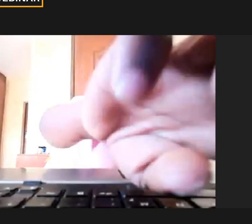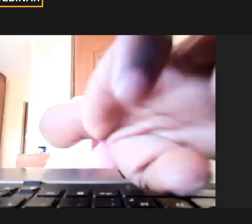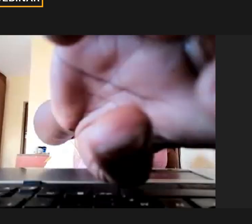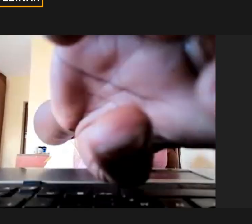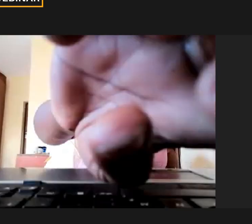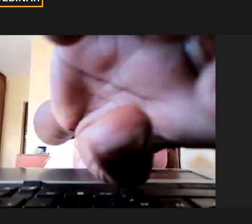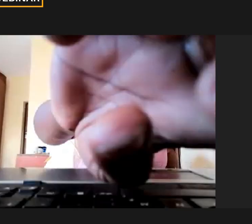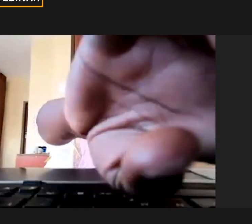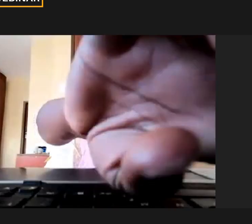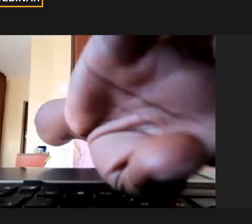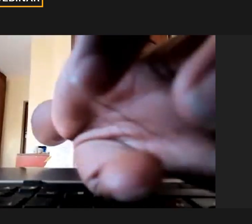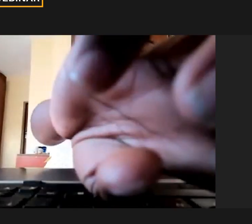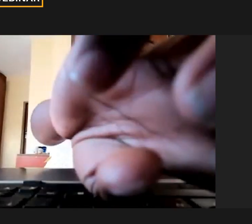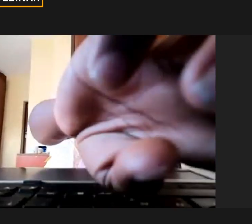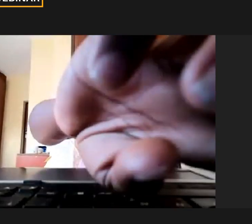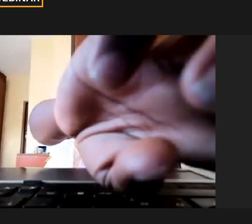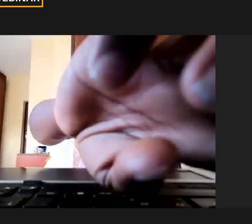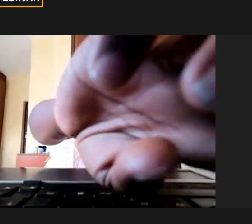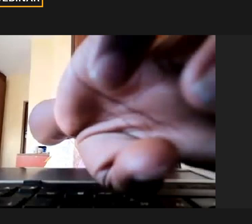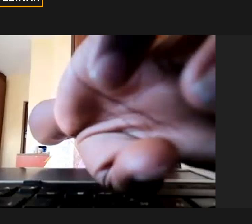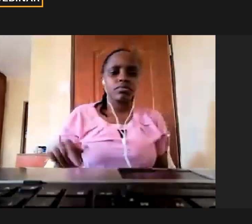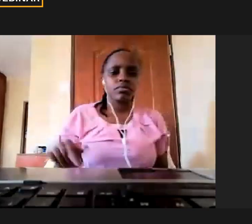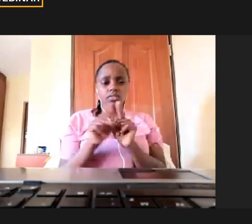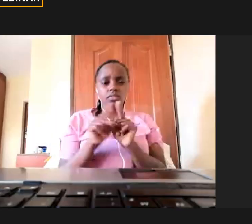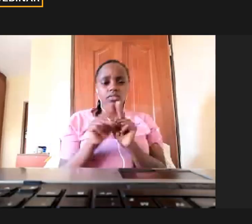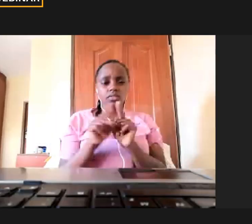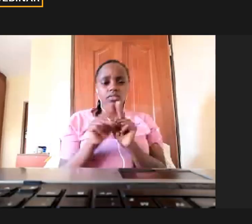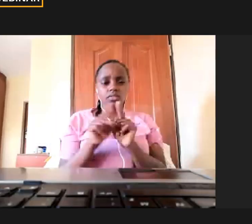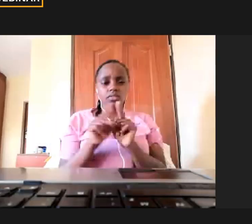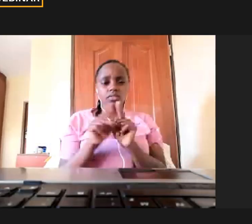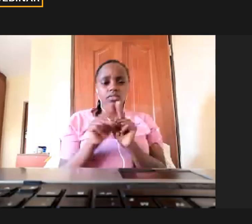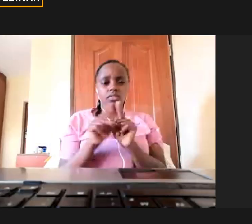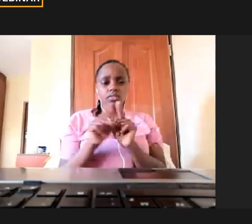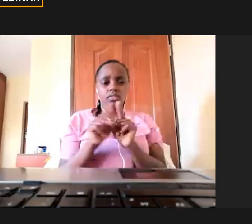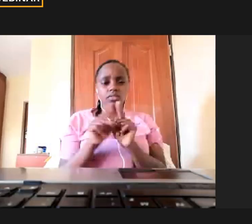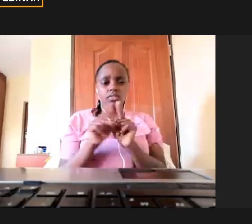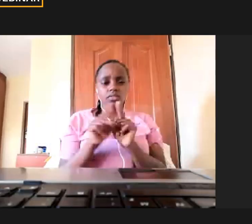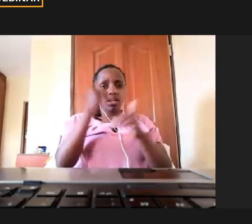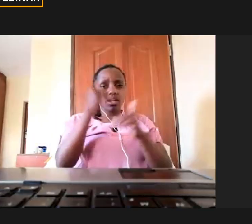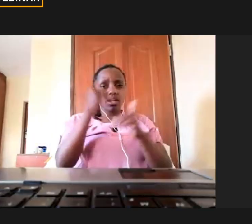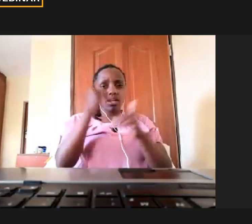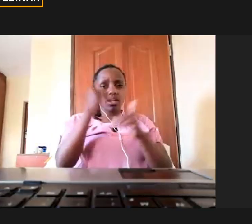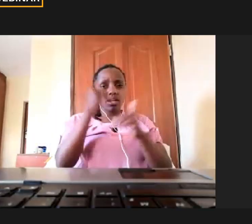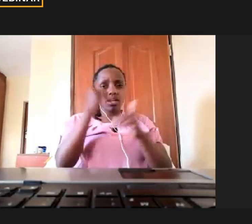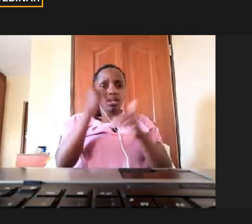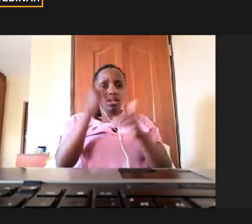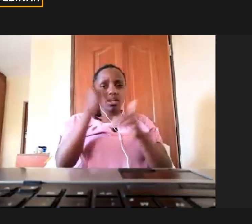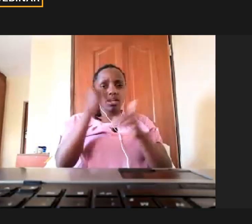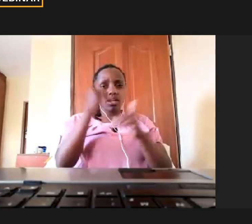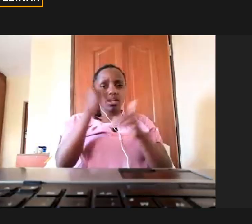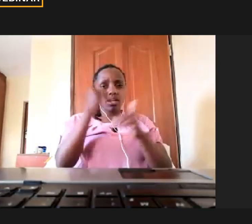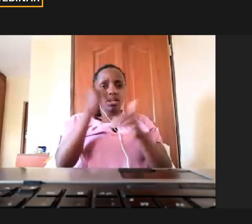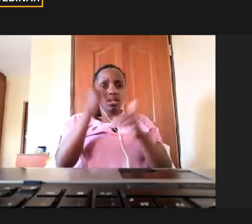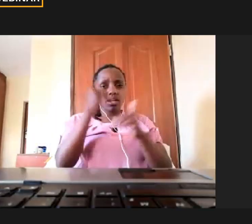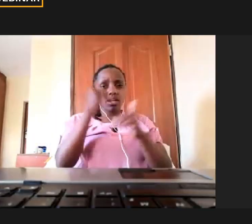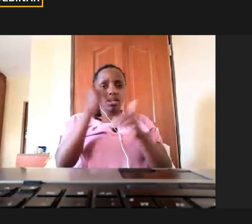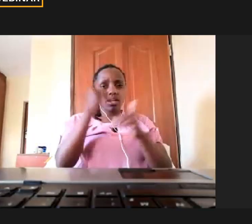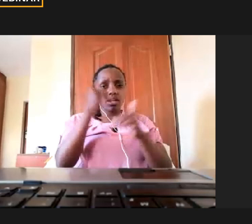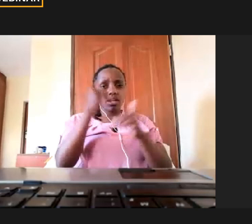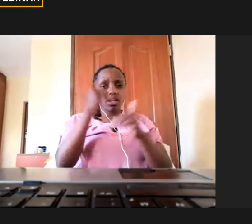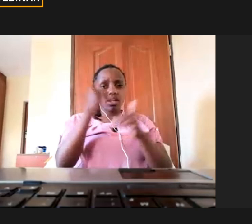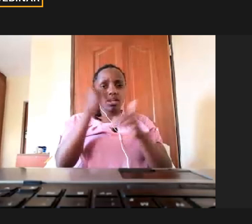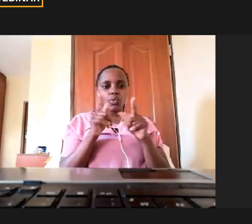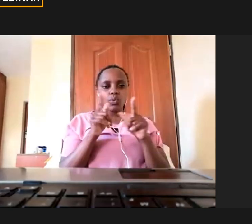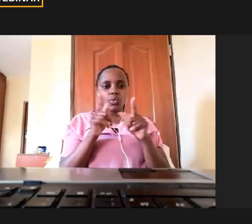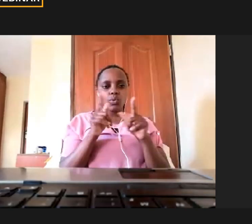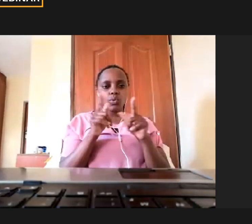maybe if you could weigh in. But I think I'm going to do one last question and then one last comment, and then I